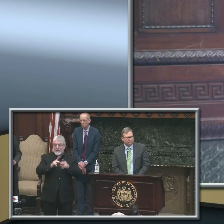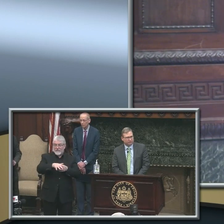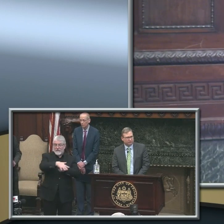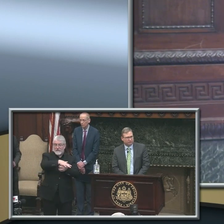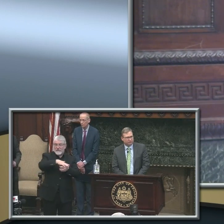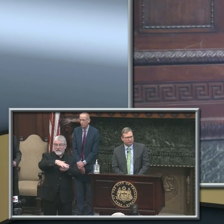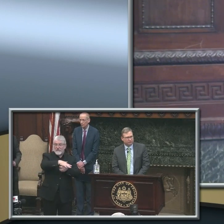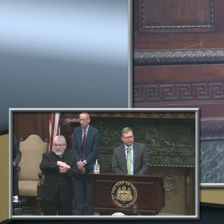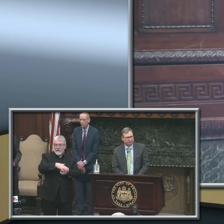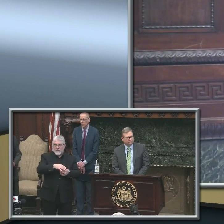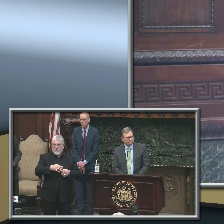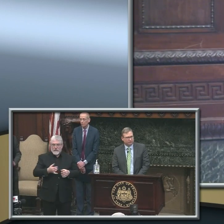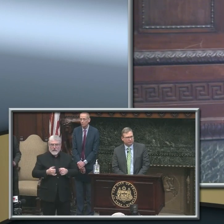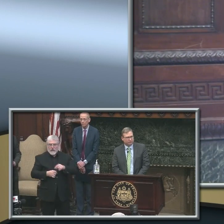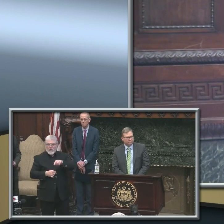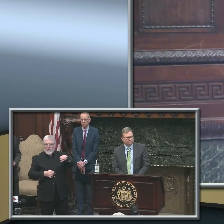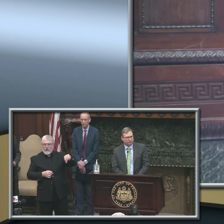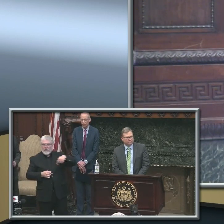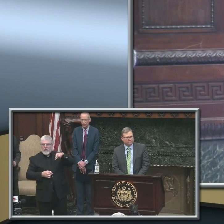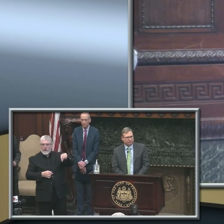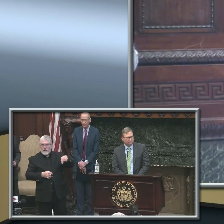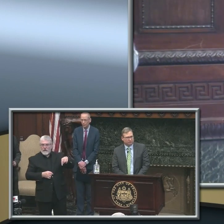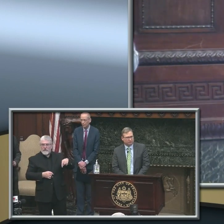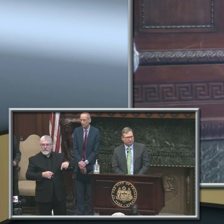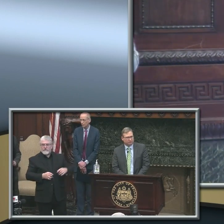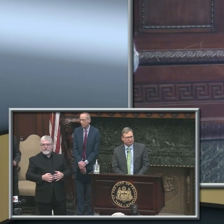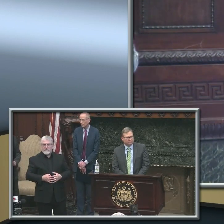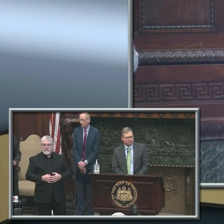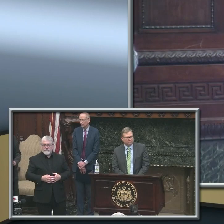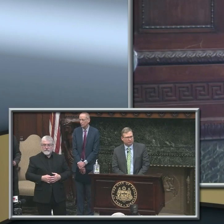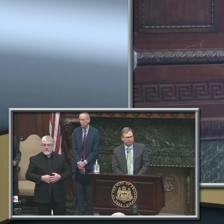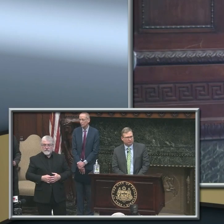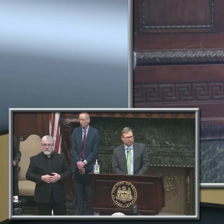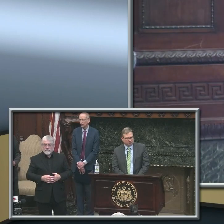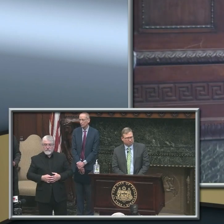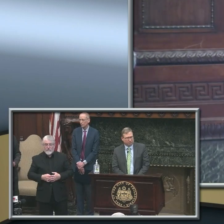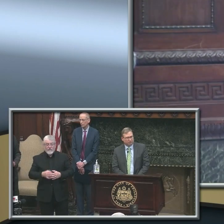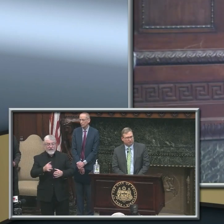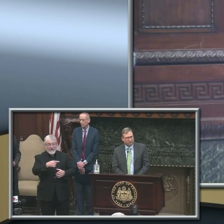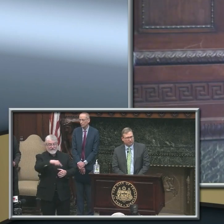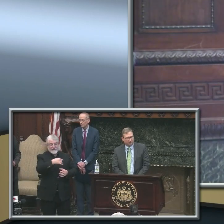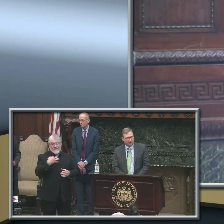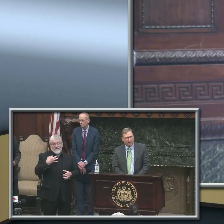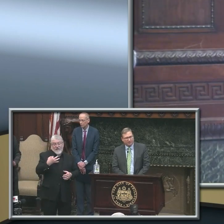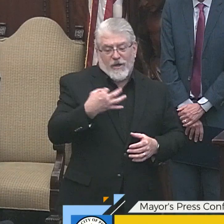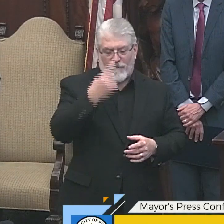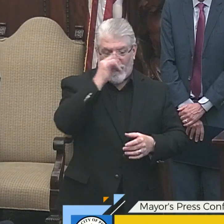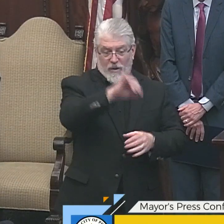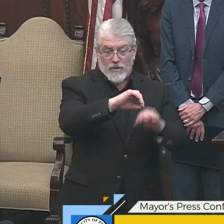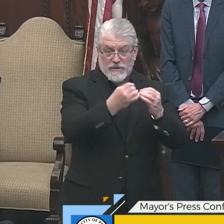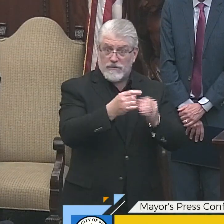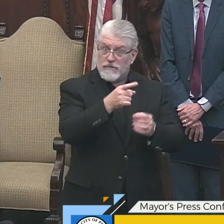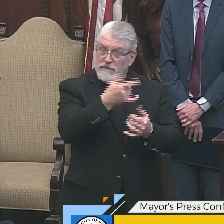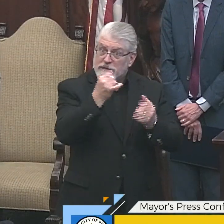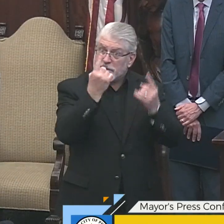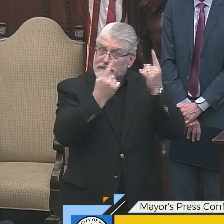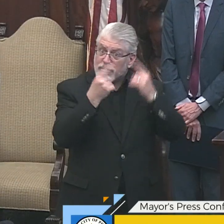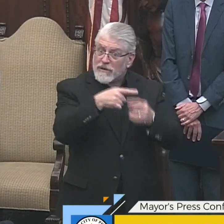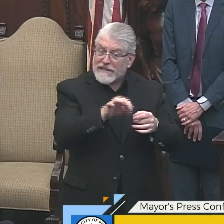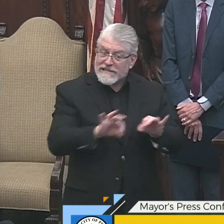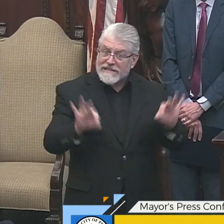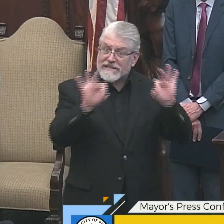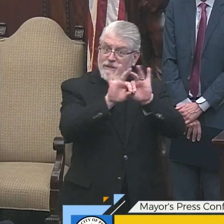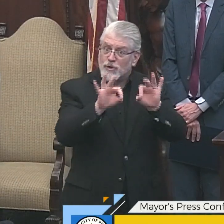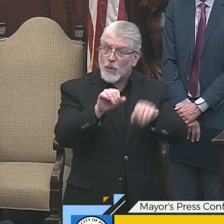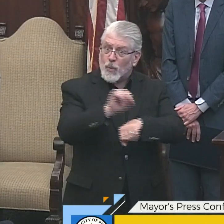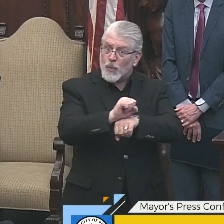people try to get through this considered essential services? Are these folks still allowed to do their volunteer work? Absolutely. Social services are